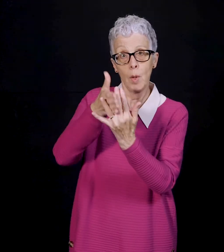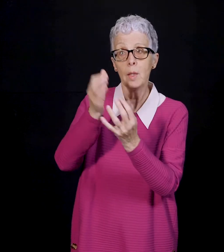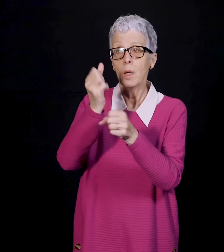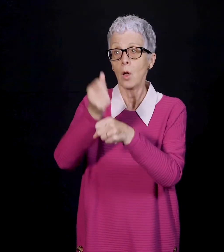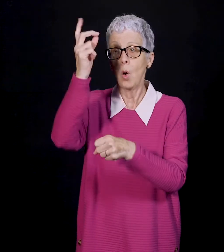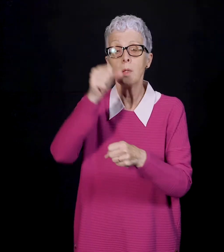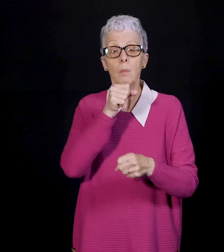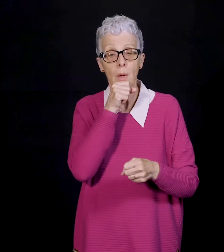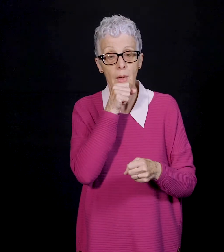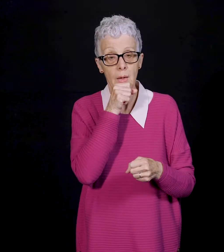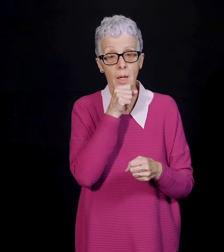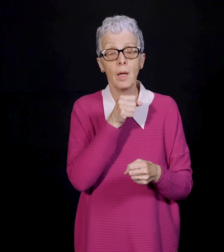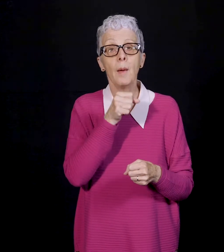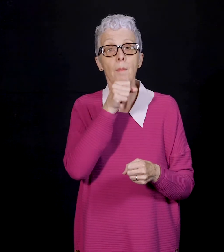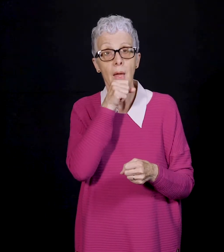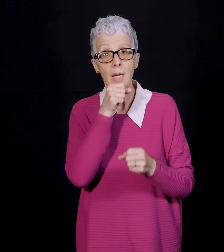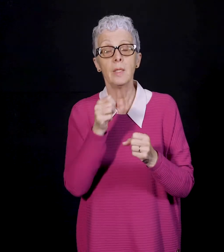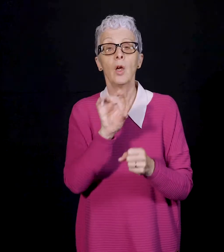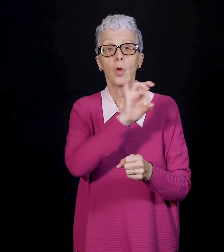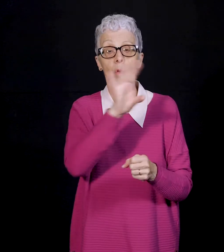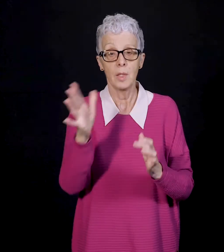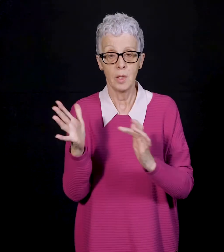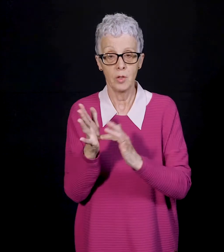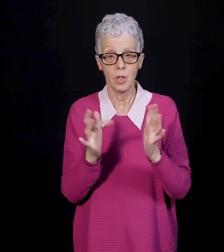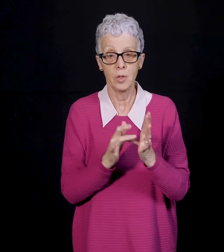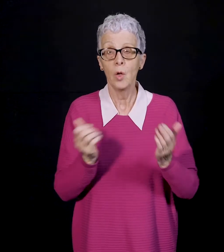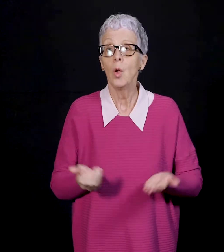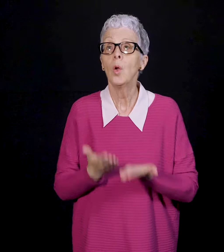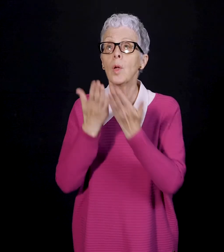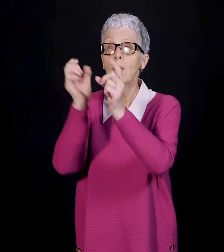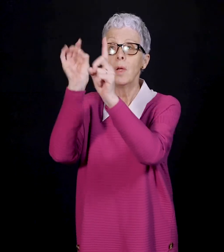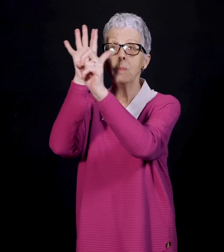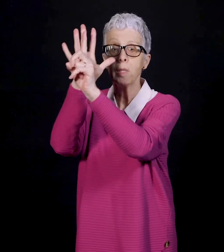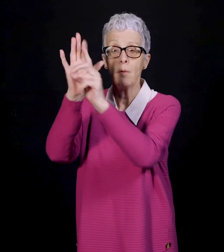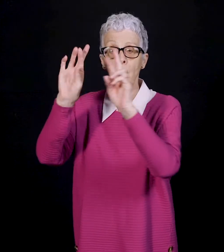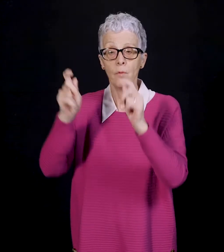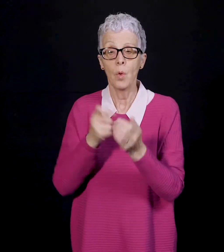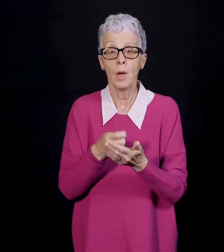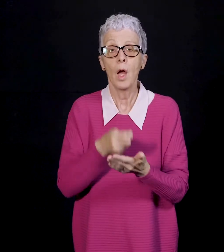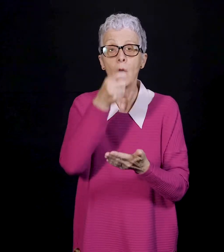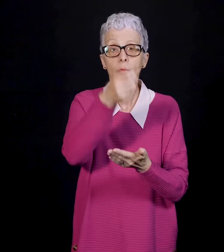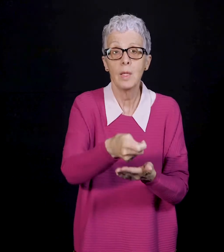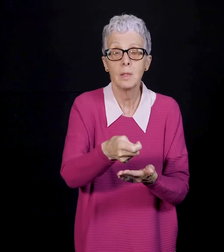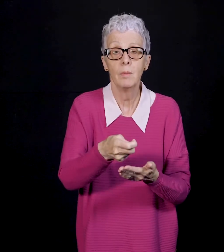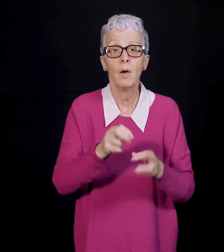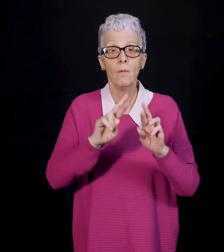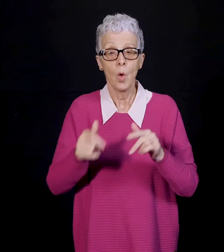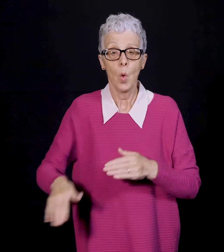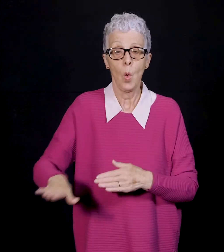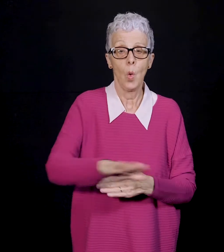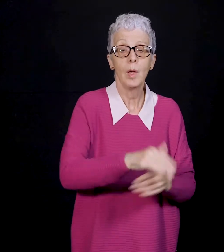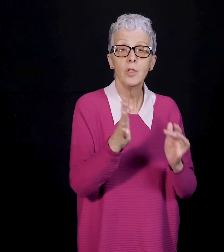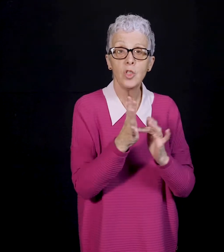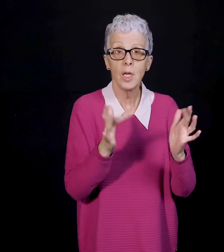mankind, the man Christ Jesus, who gave himself as a ransom for all. Jesus is our great high